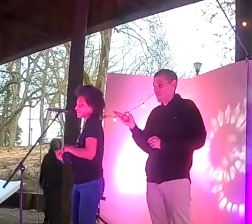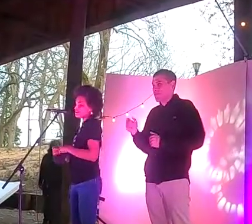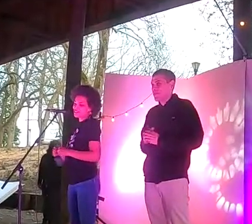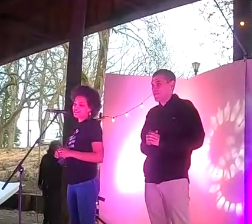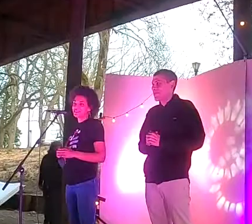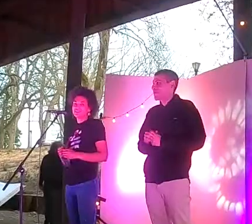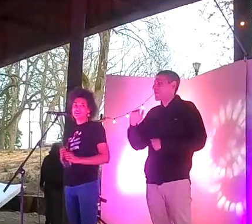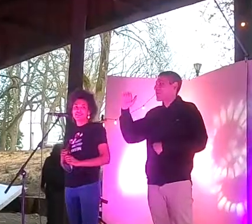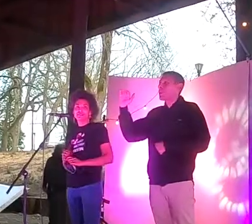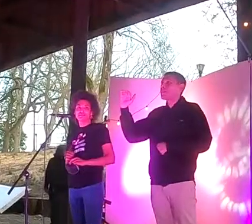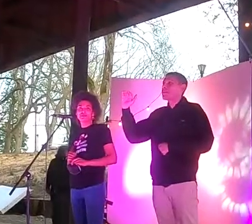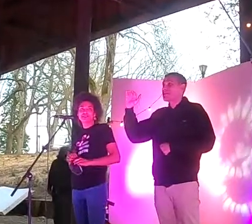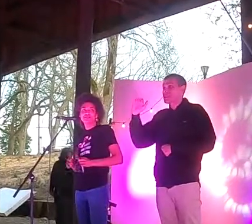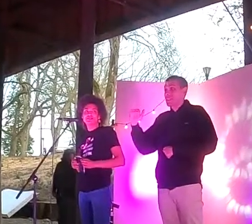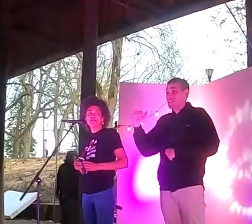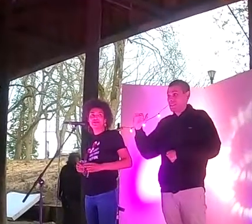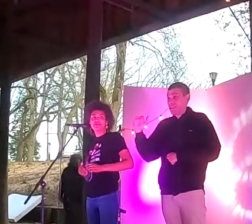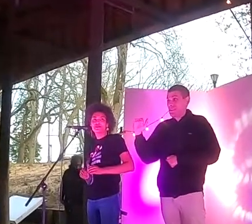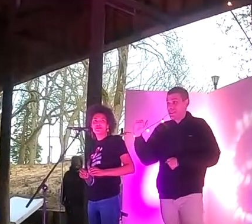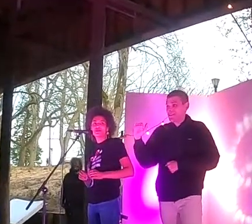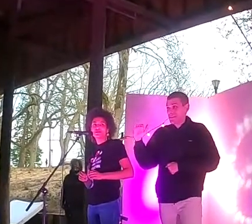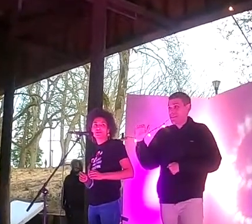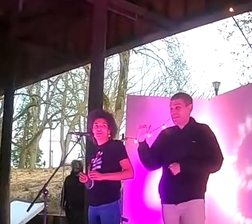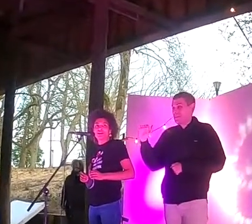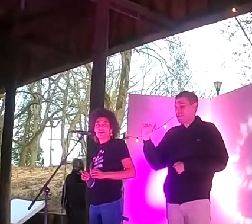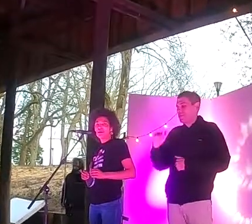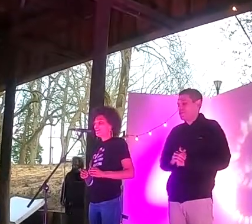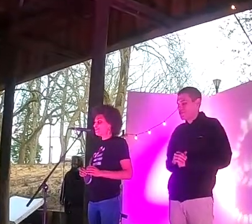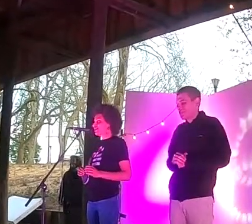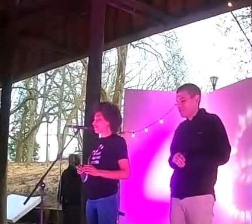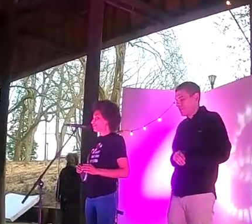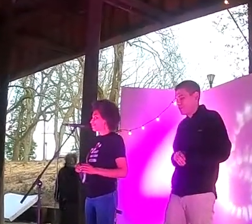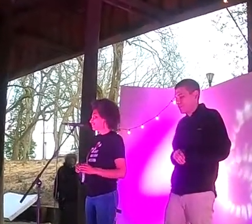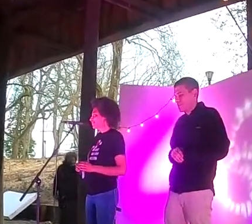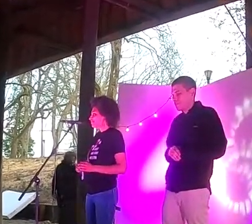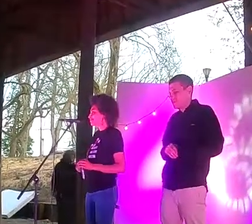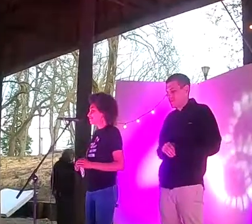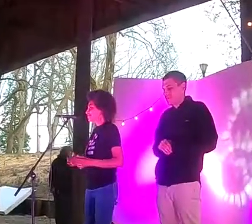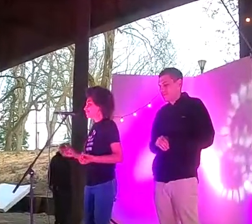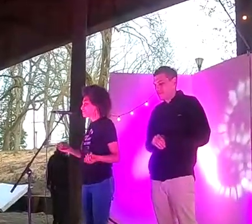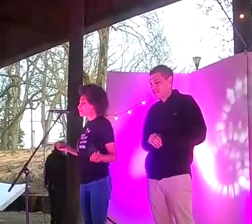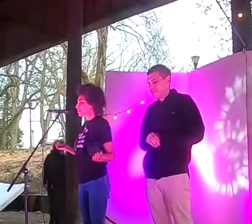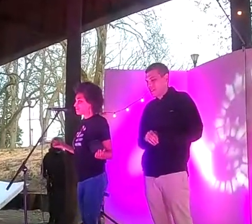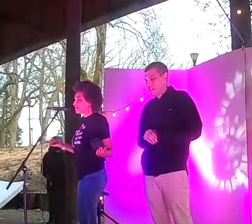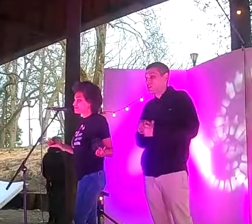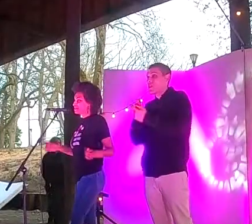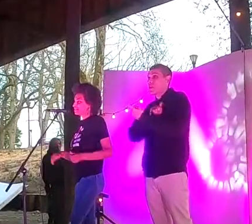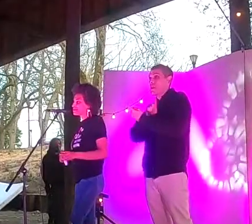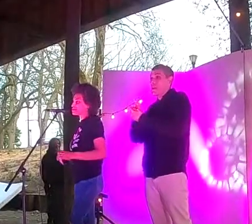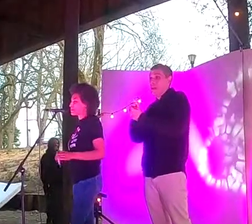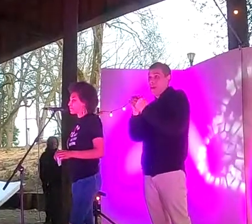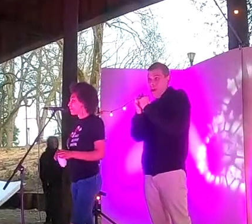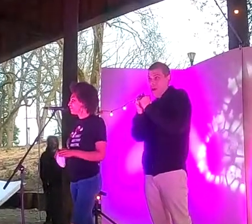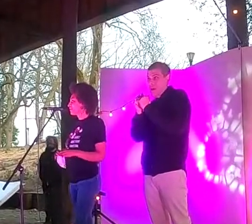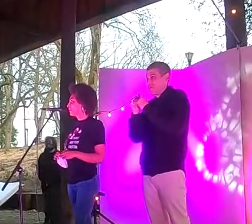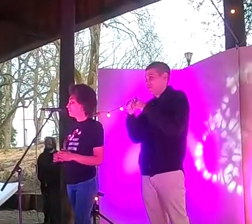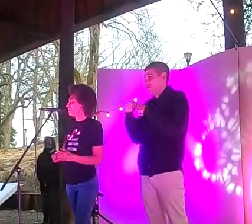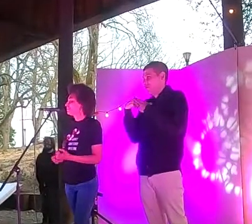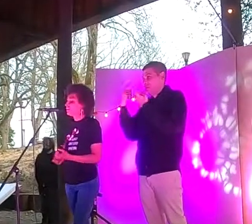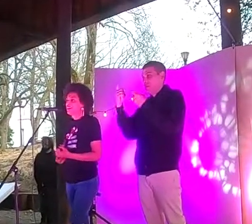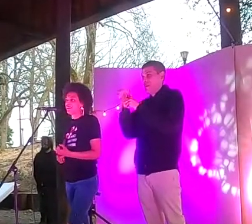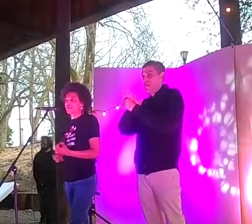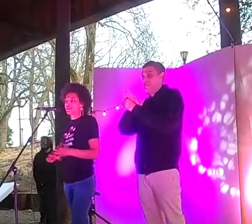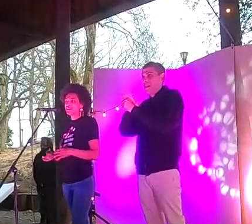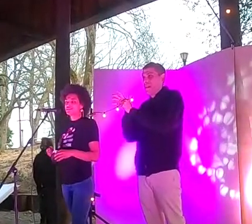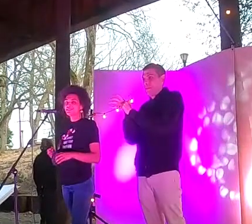This next person is somebody who I know from the pandemic